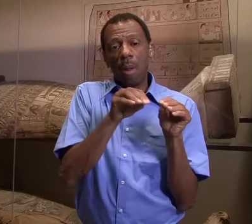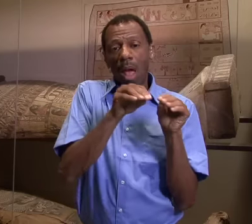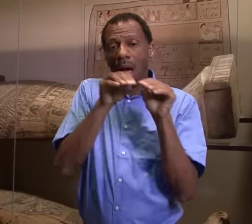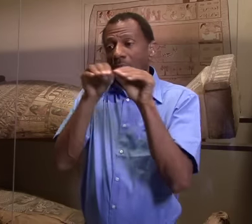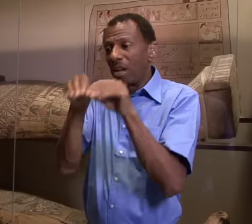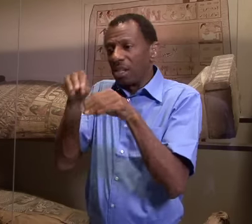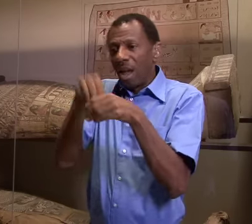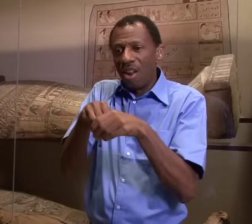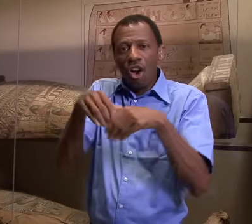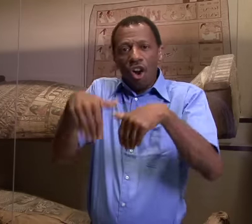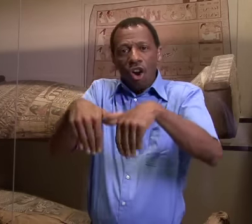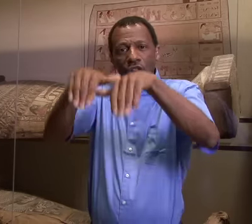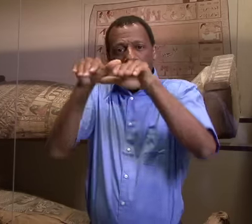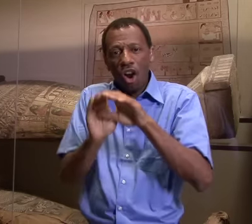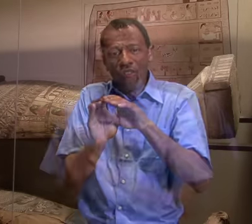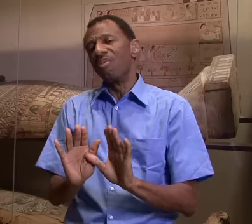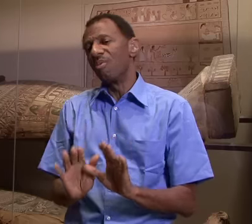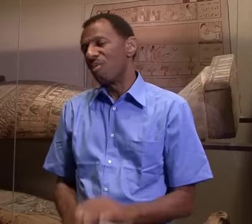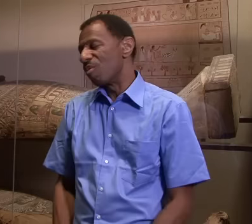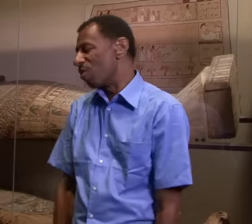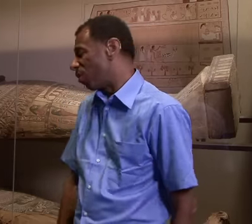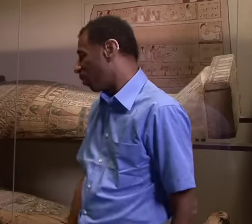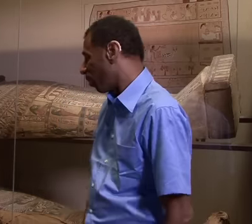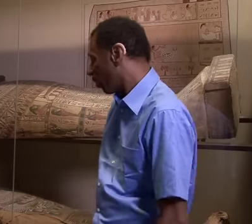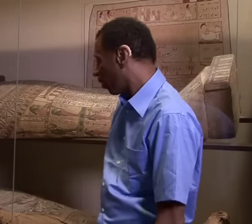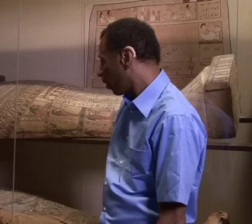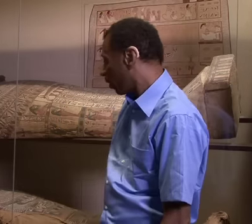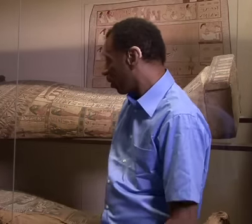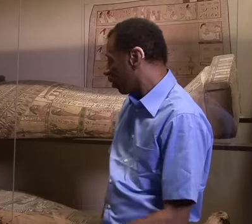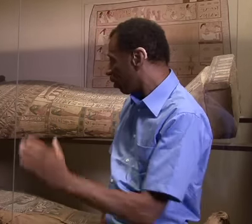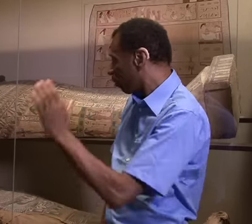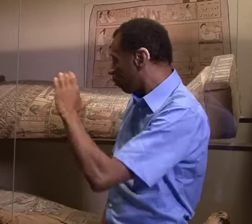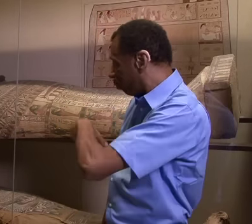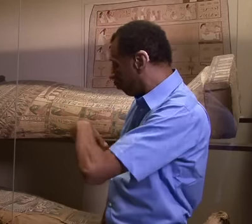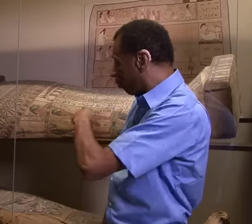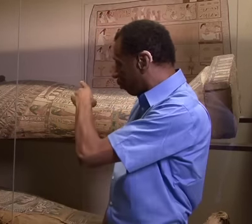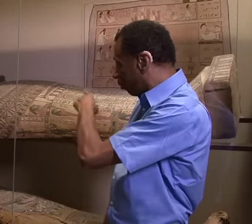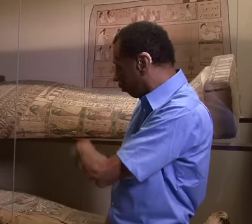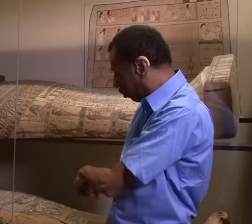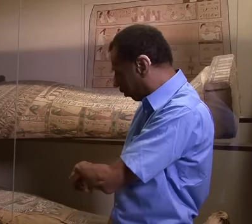be placed in a coffin and finally laid to rest in the tomb.